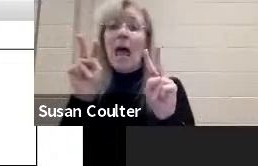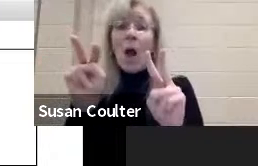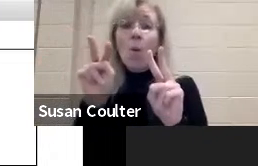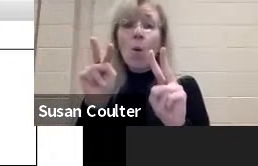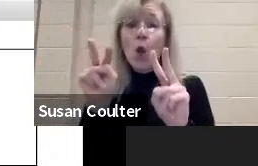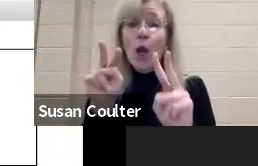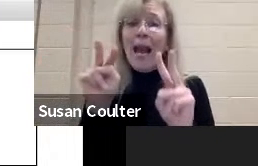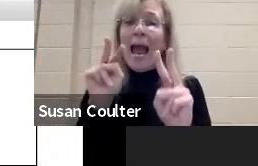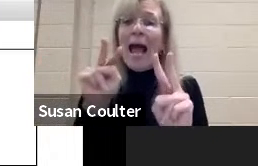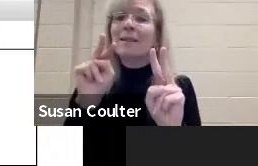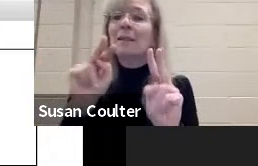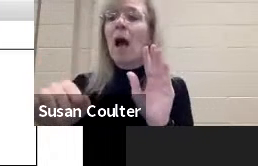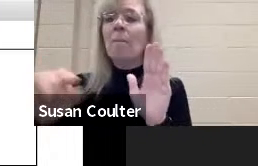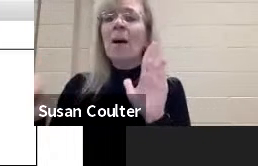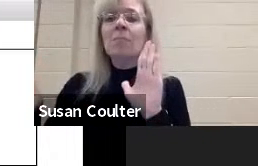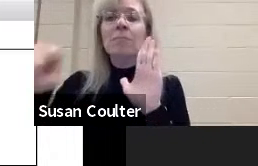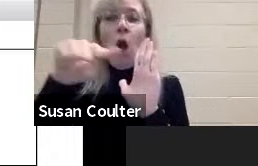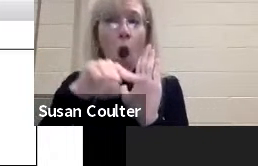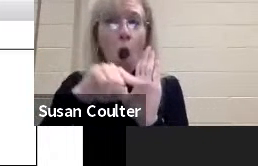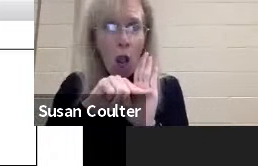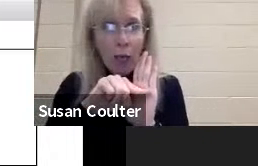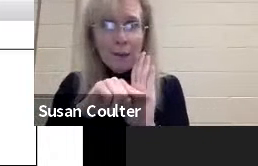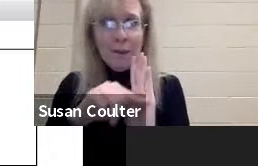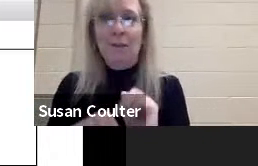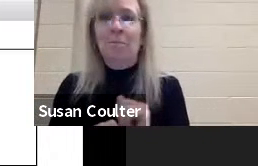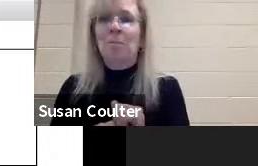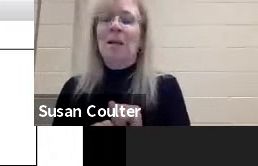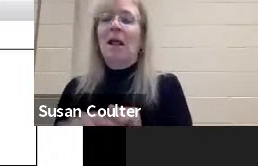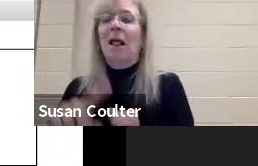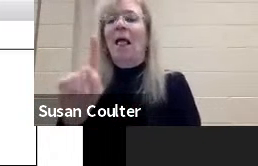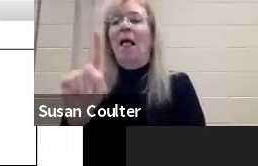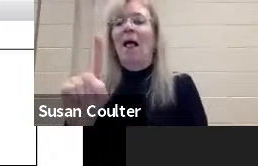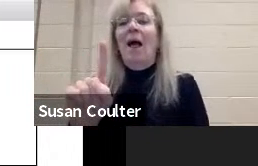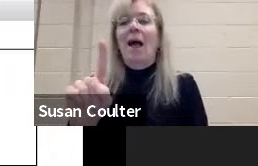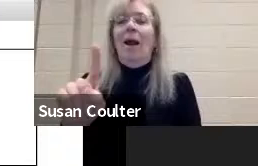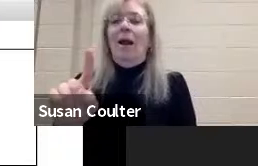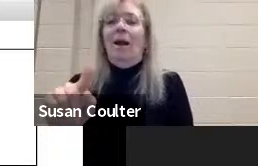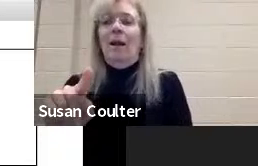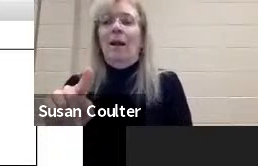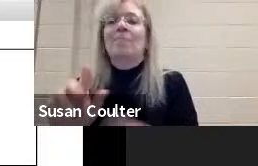Okay, now we'll look at some cons.